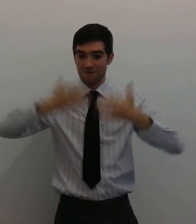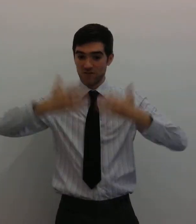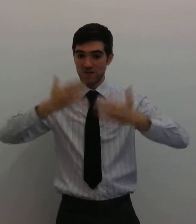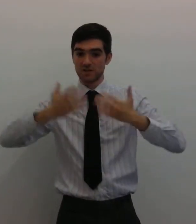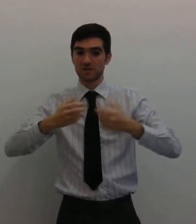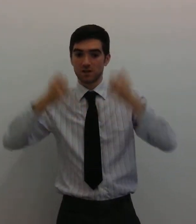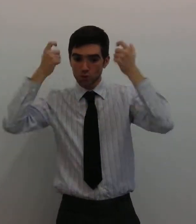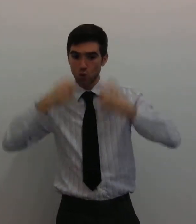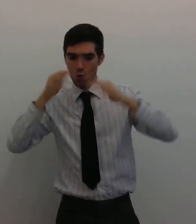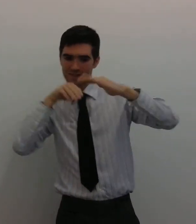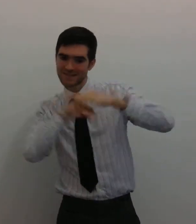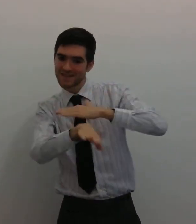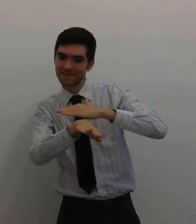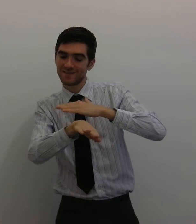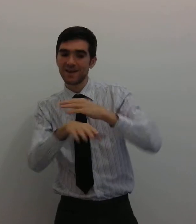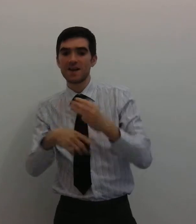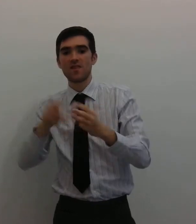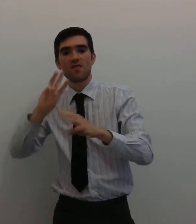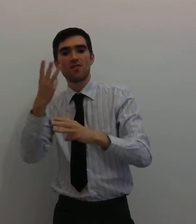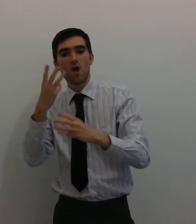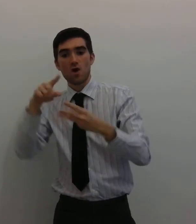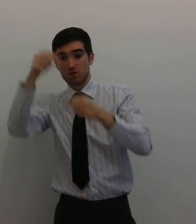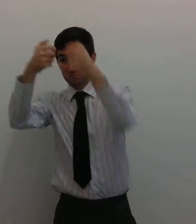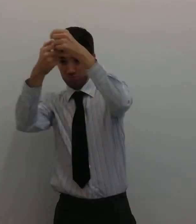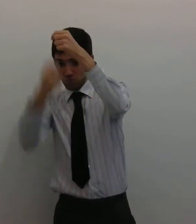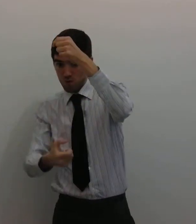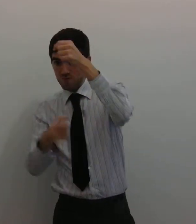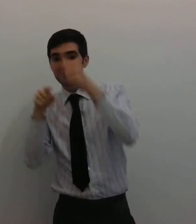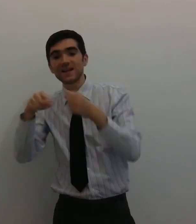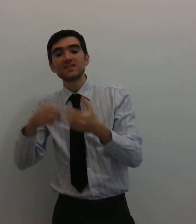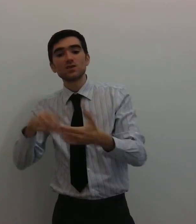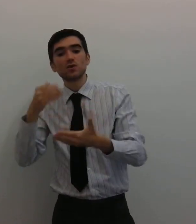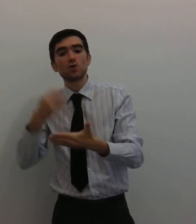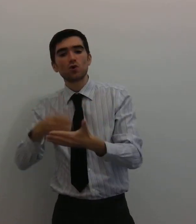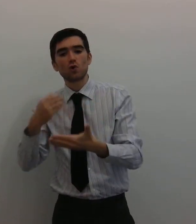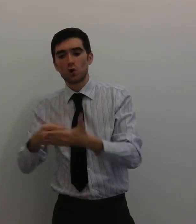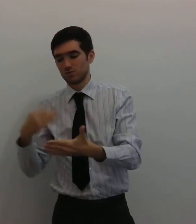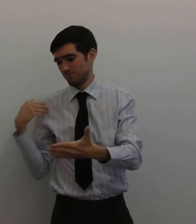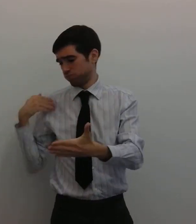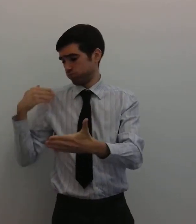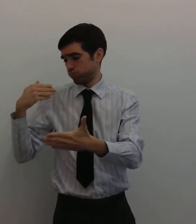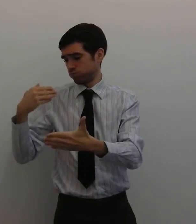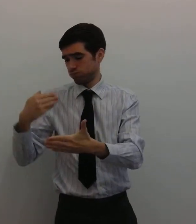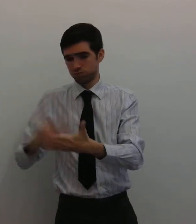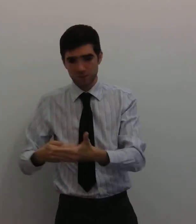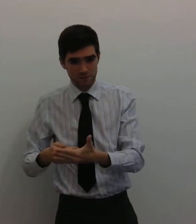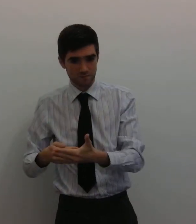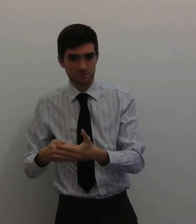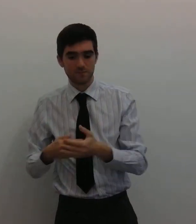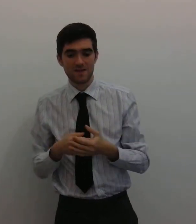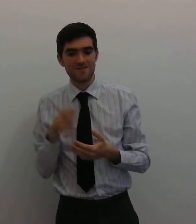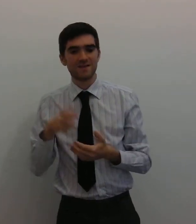the cost you've incurred so far. And that report is run live at all time. You can run